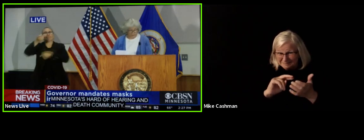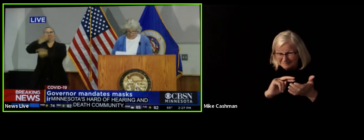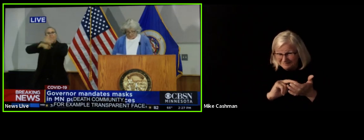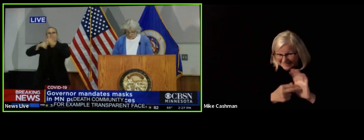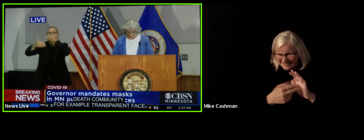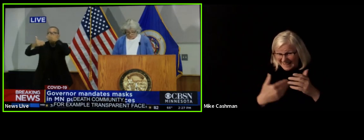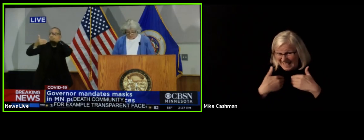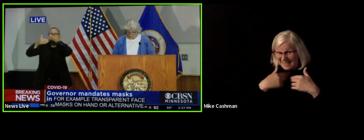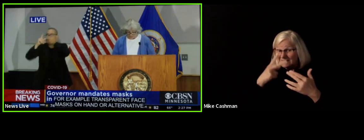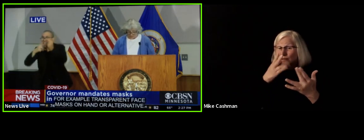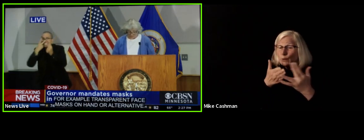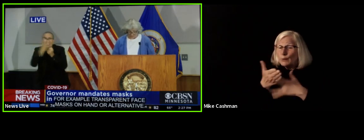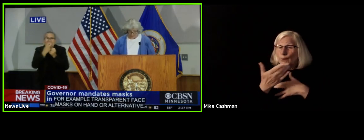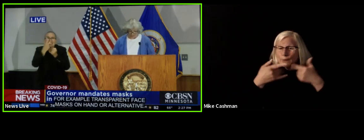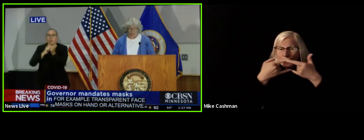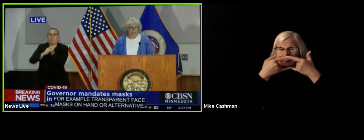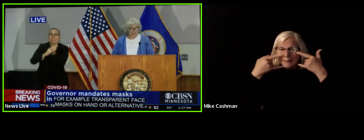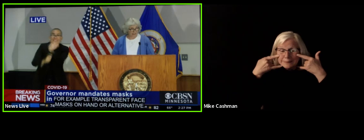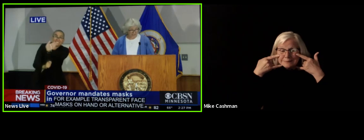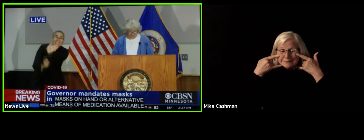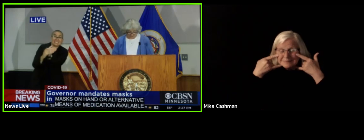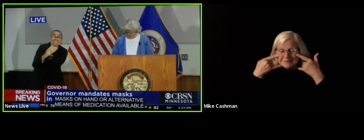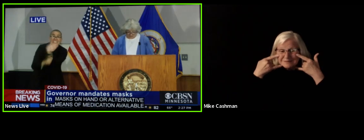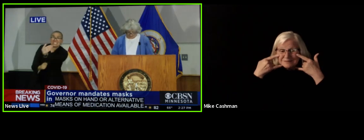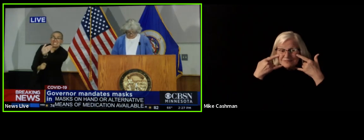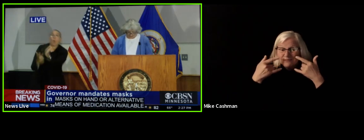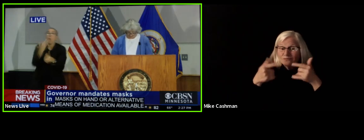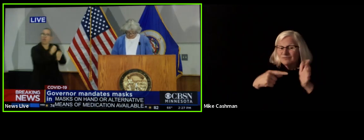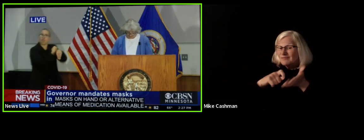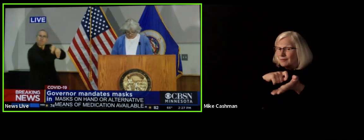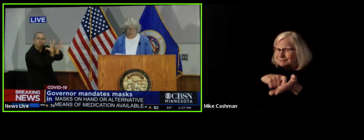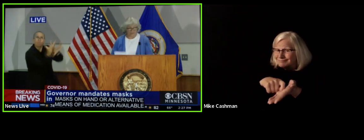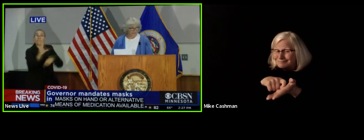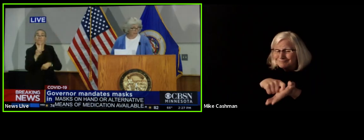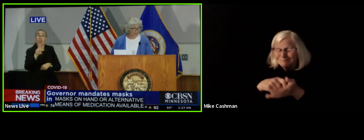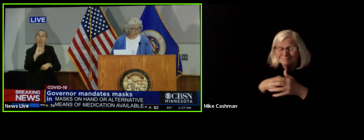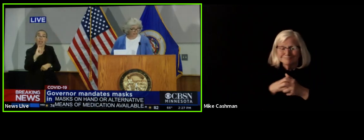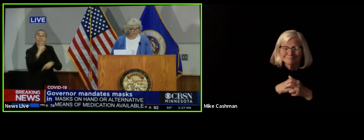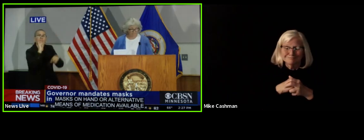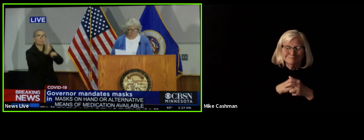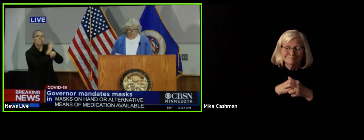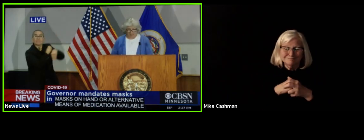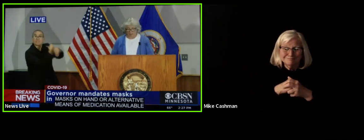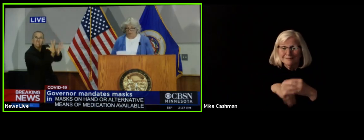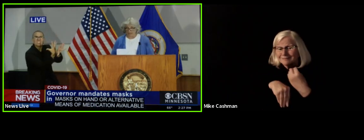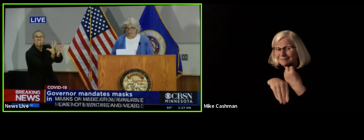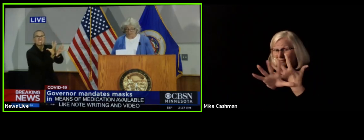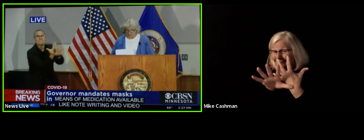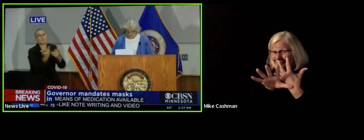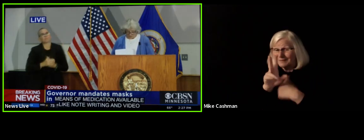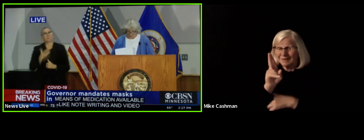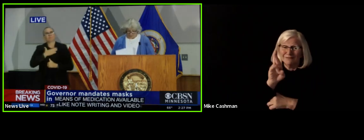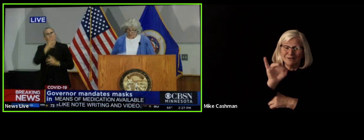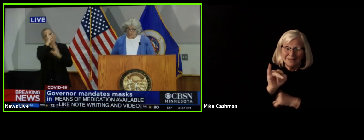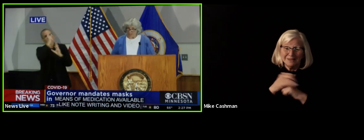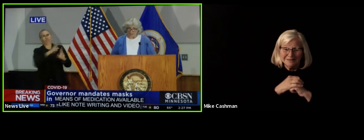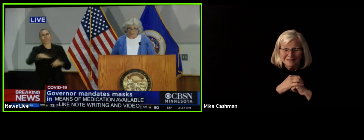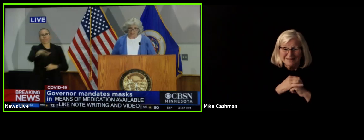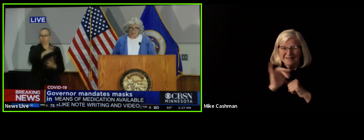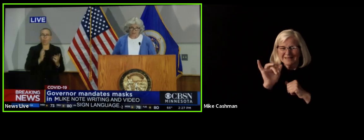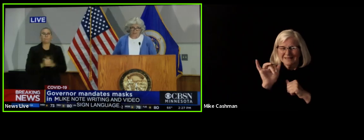note writing or video sign language, is a great accommodation that businesses and organizations can offer. With that, I will turn it over to